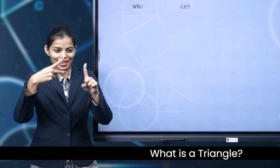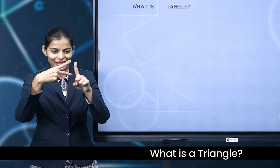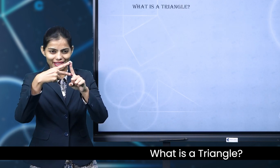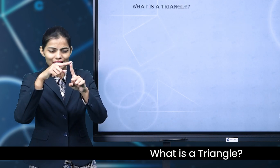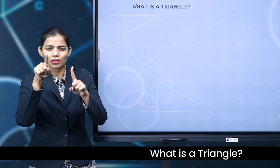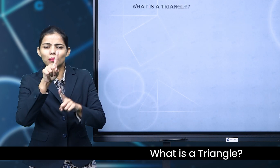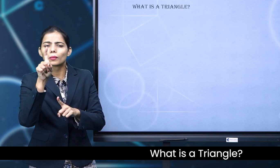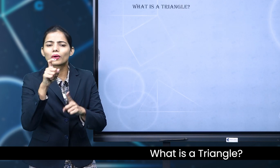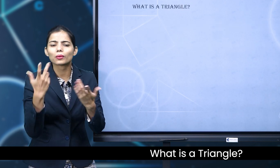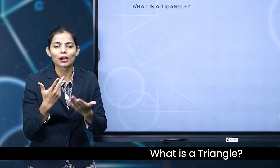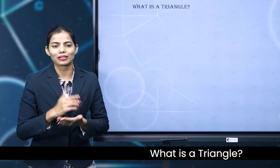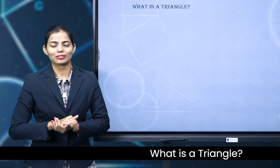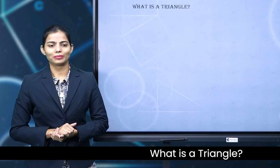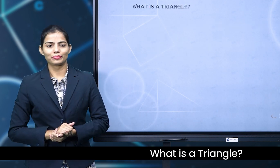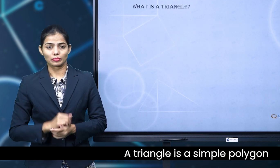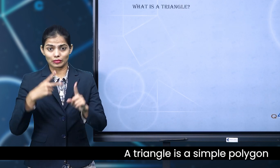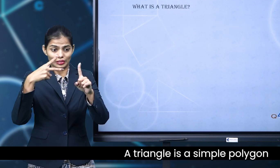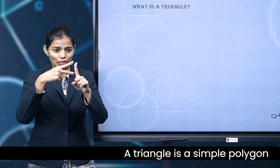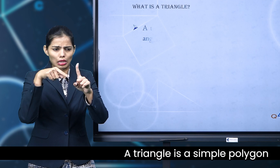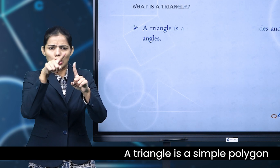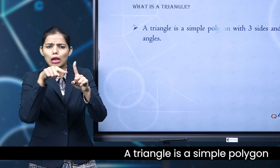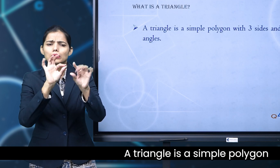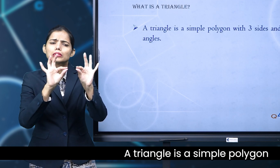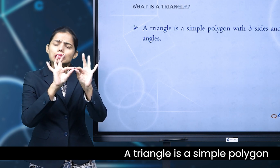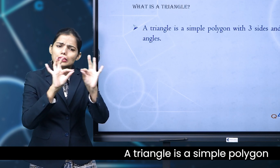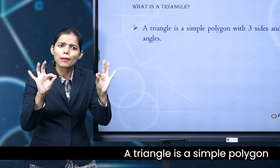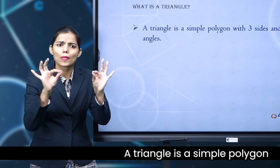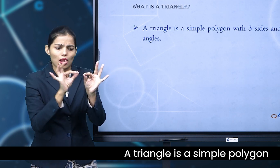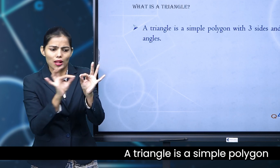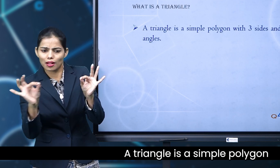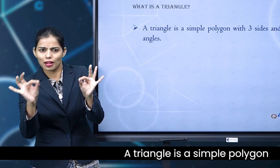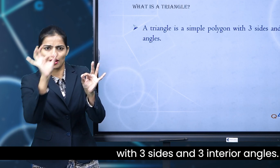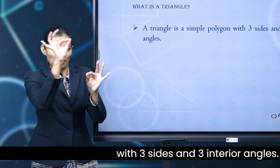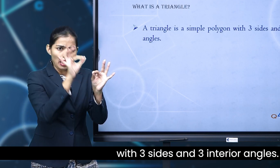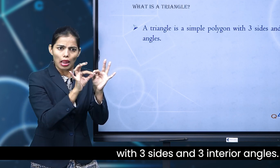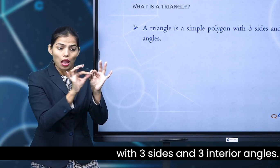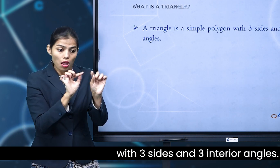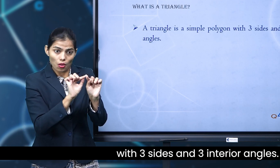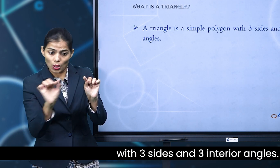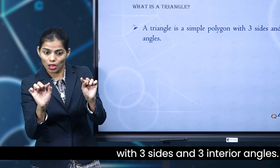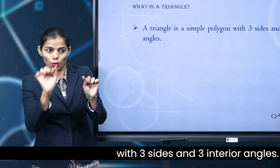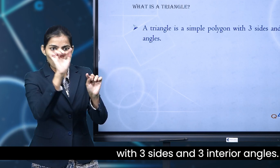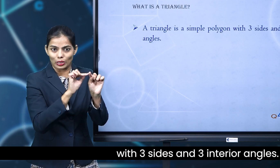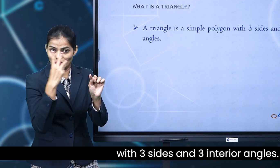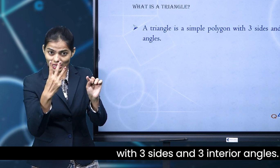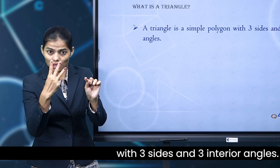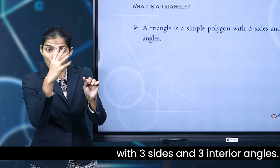is a triangle? A triangle is a simple polygon with 3 sides and 3